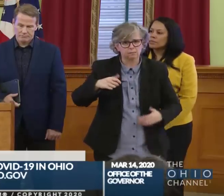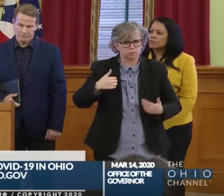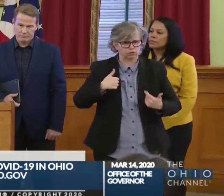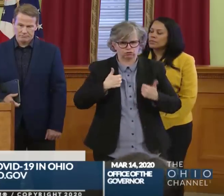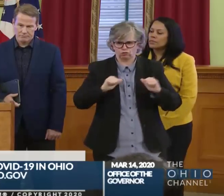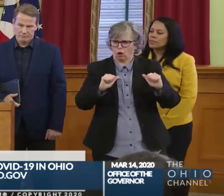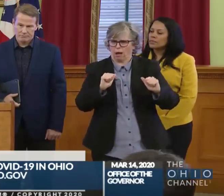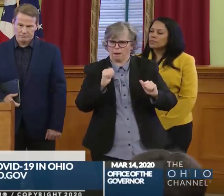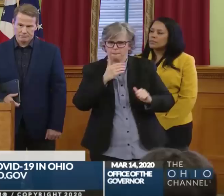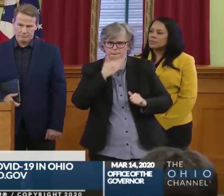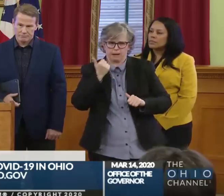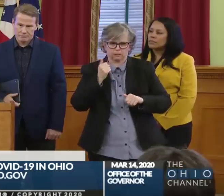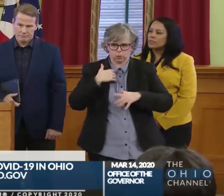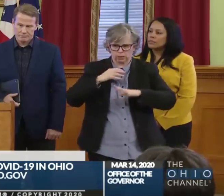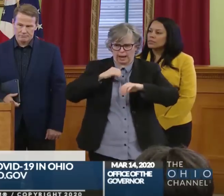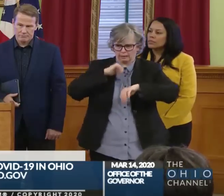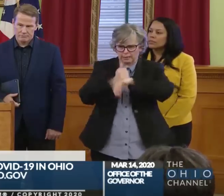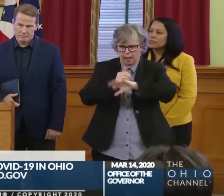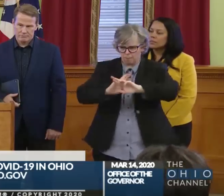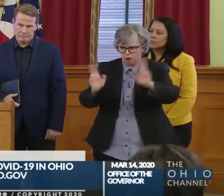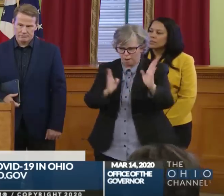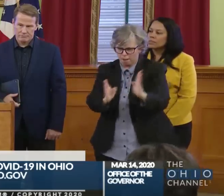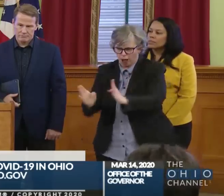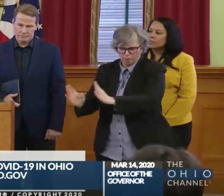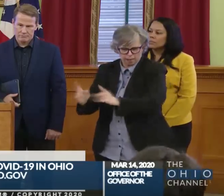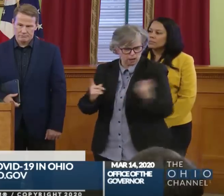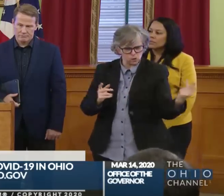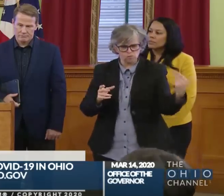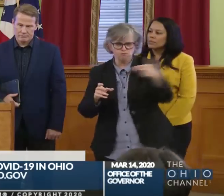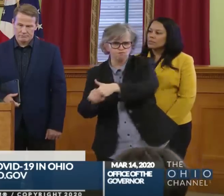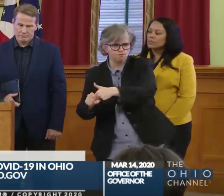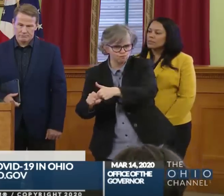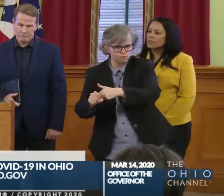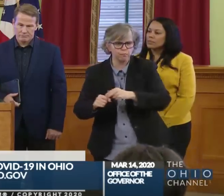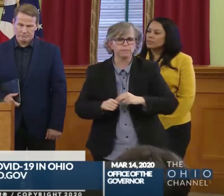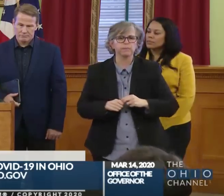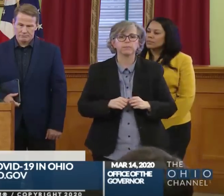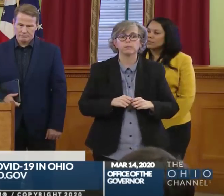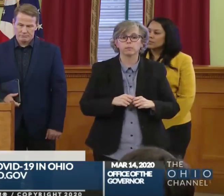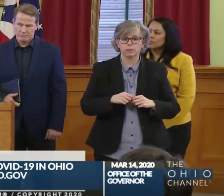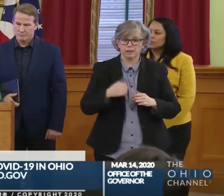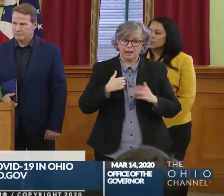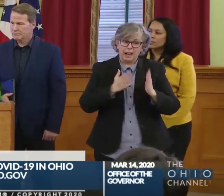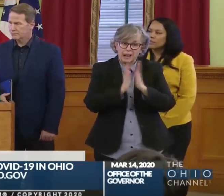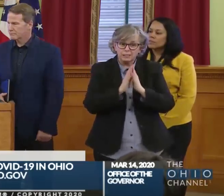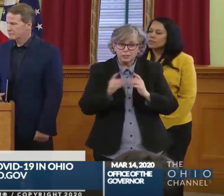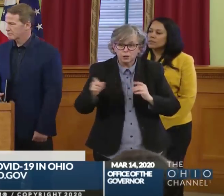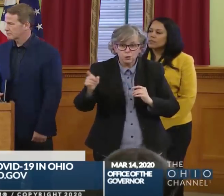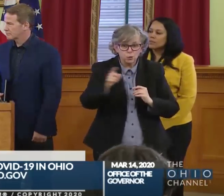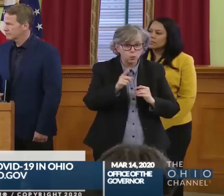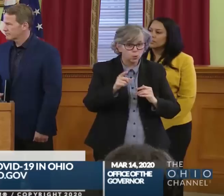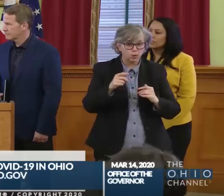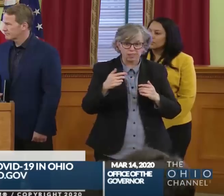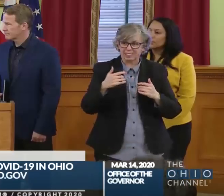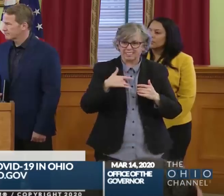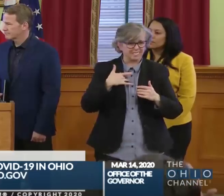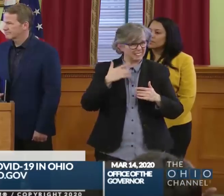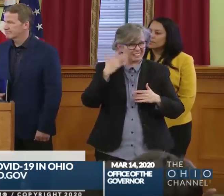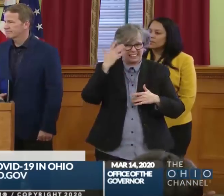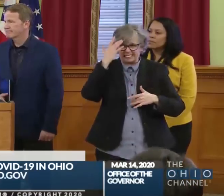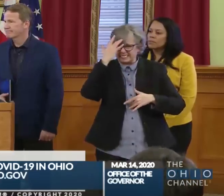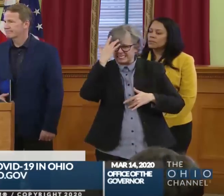place. We are asking that if you're not healthy, if you're experiencing the symptoms that Dr. Acton and her team are